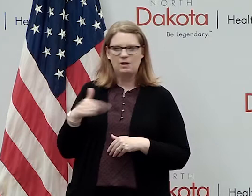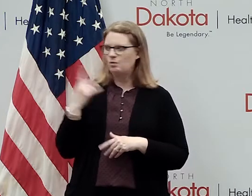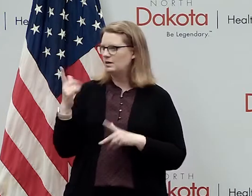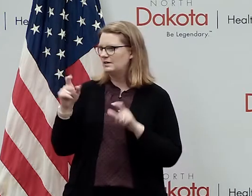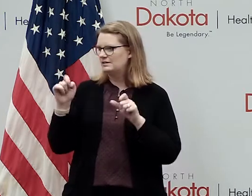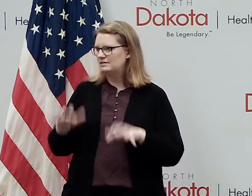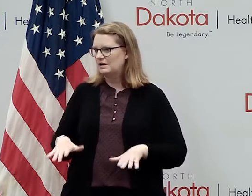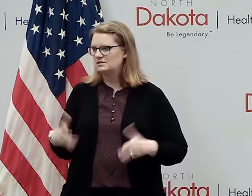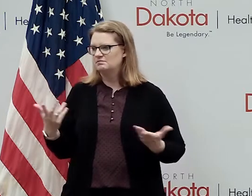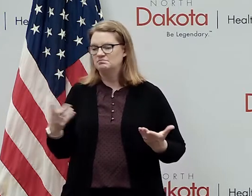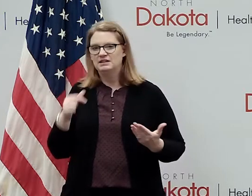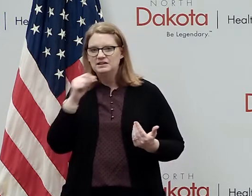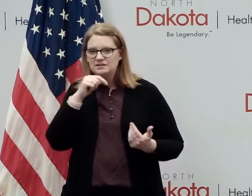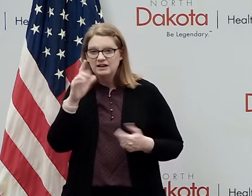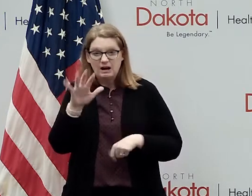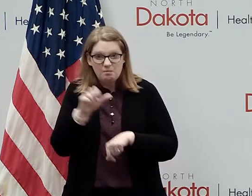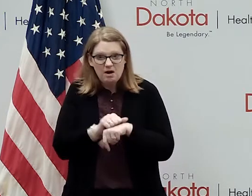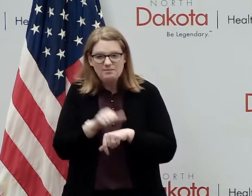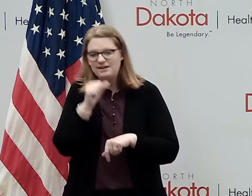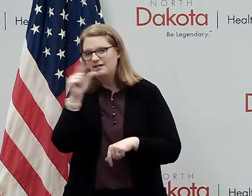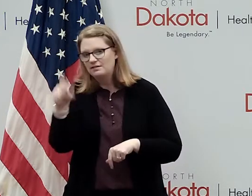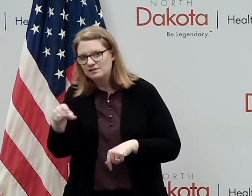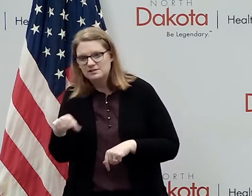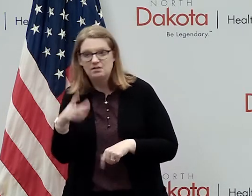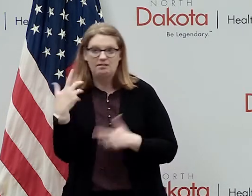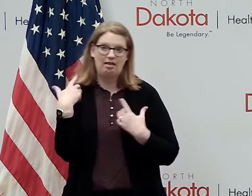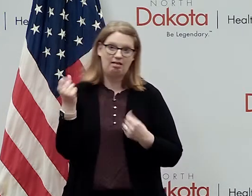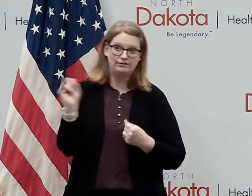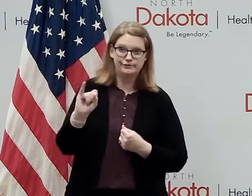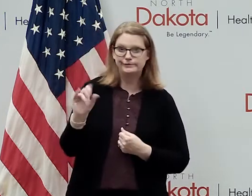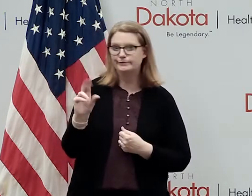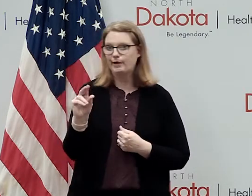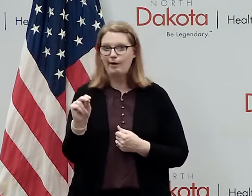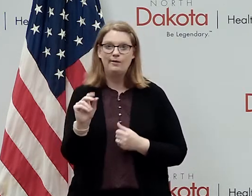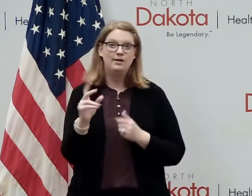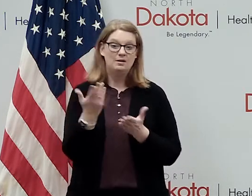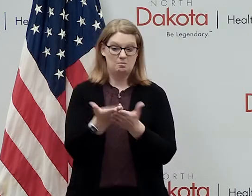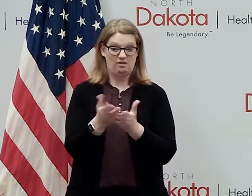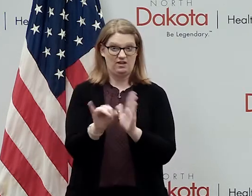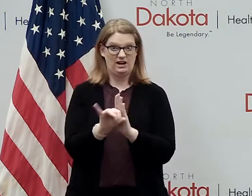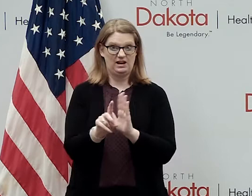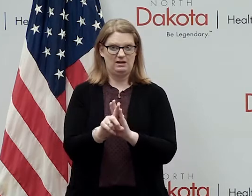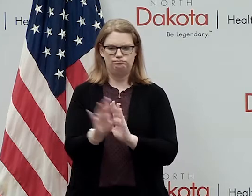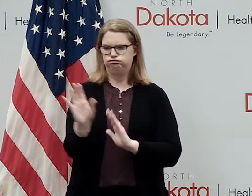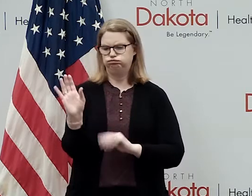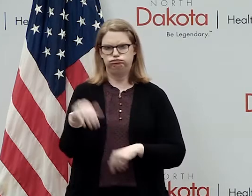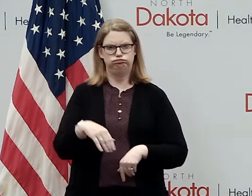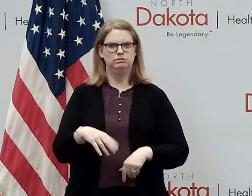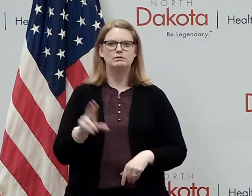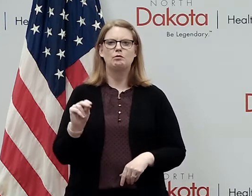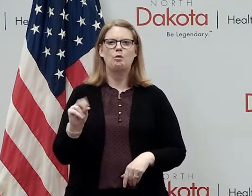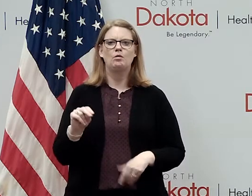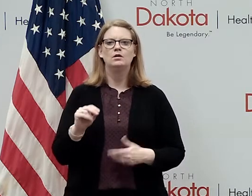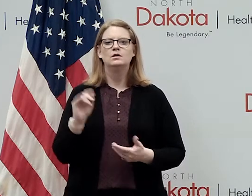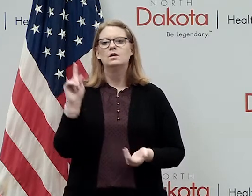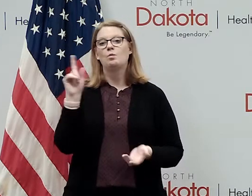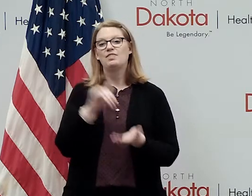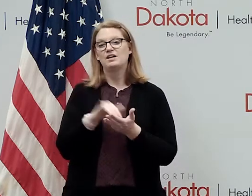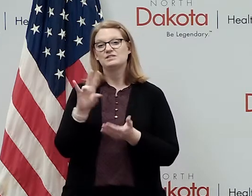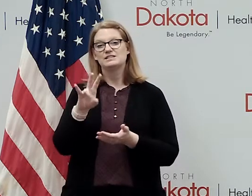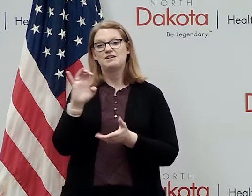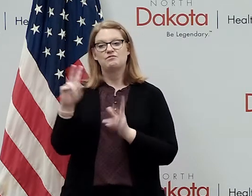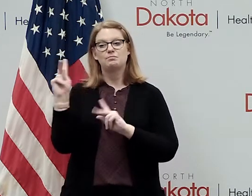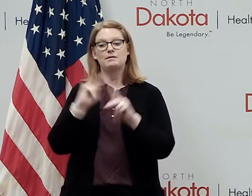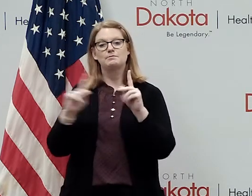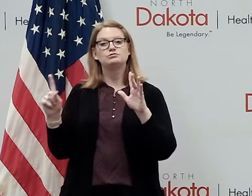You didn't need to have an appointment. You didn't need to have health insurance. You didn't even have proof of identity. Over 2 days, about 1,700 people